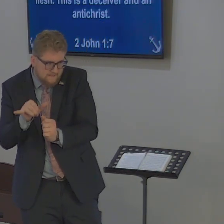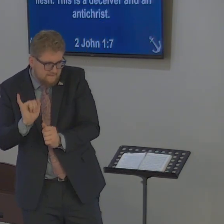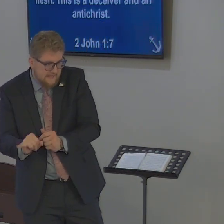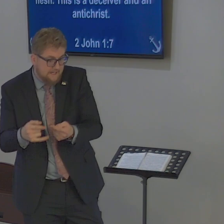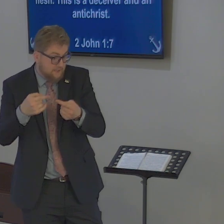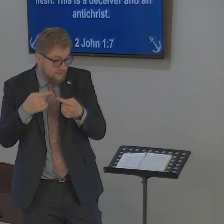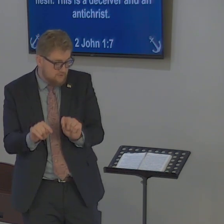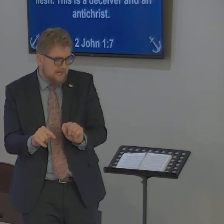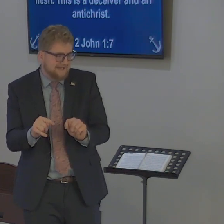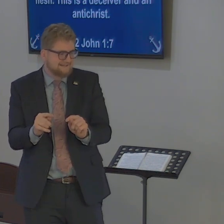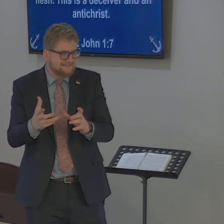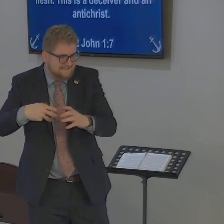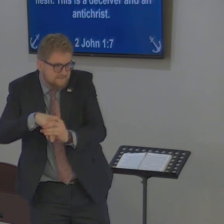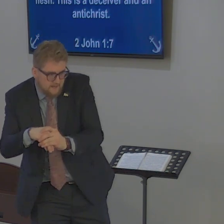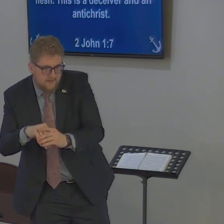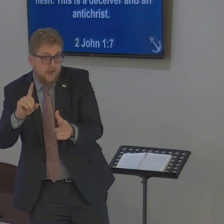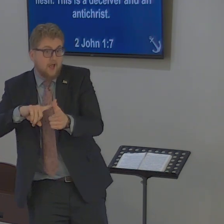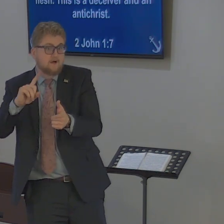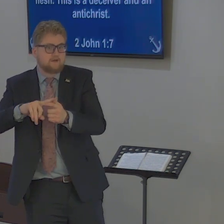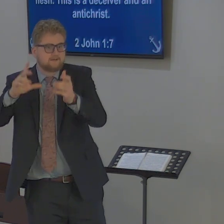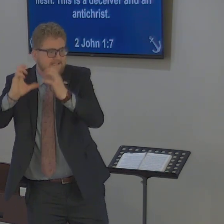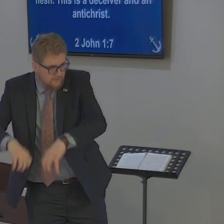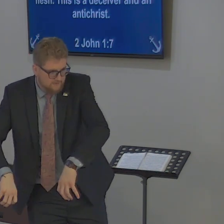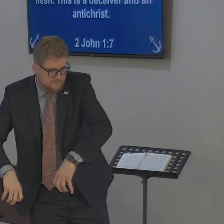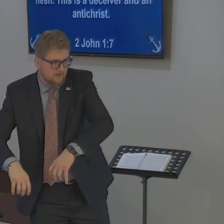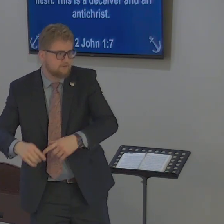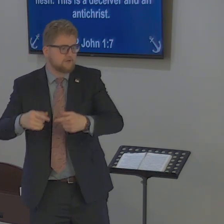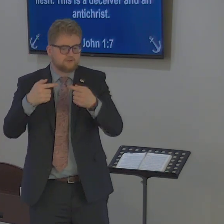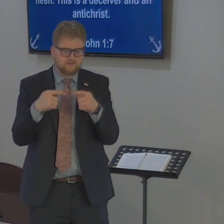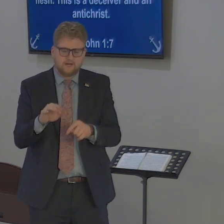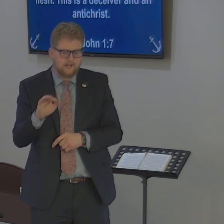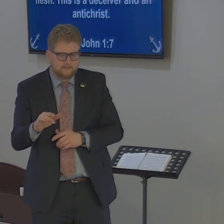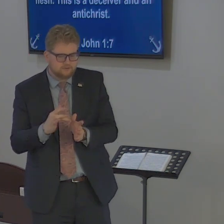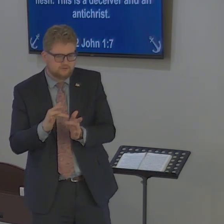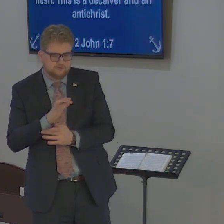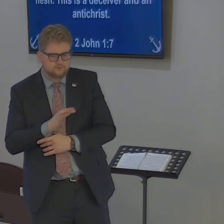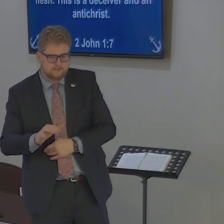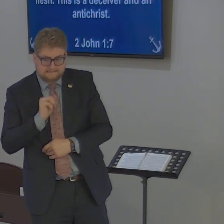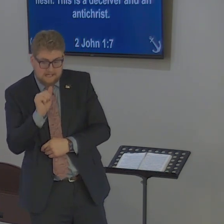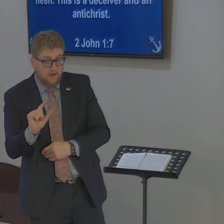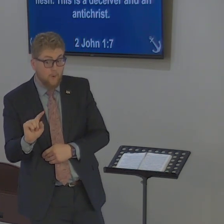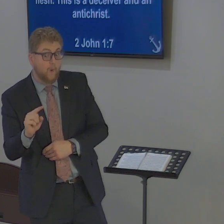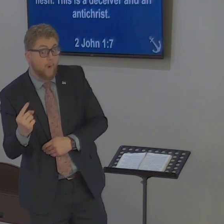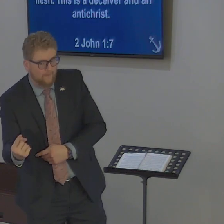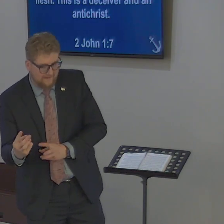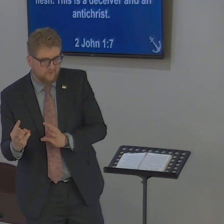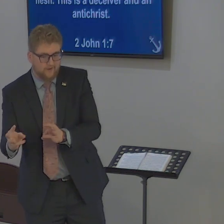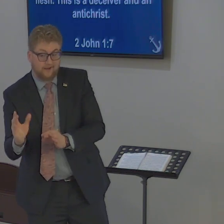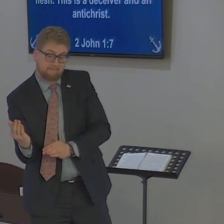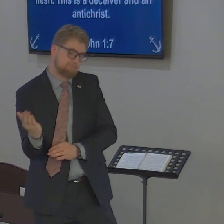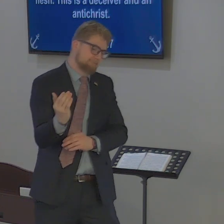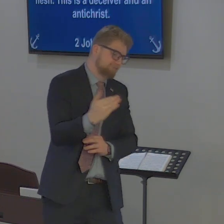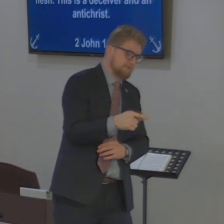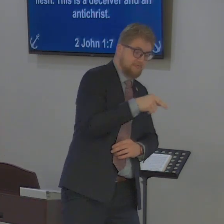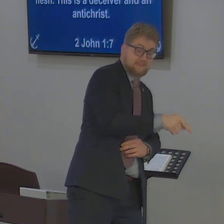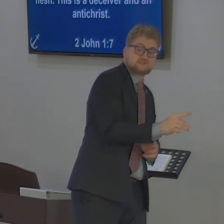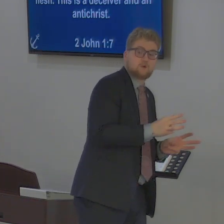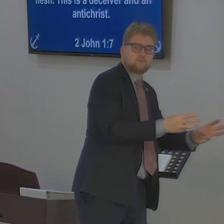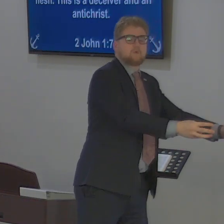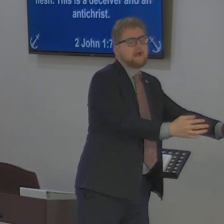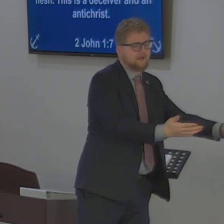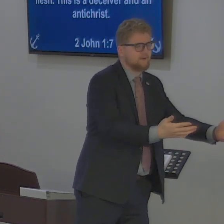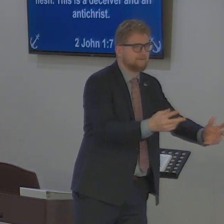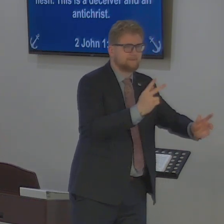curb the mindset that Jesus Christ was and is the only way. Matter of fact, those that would, I think they changed